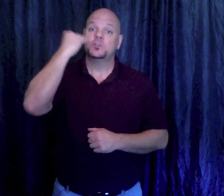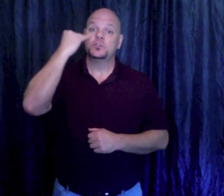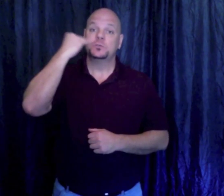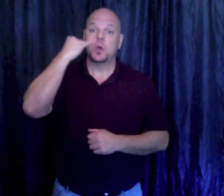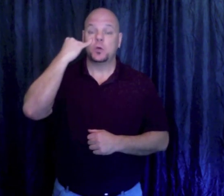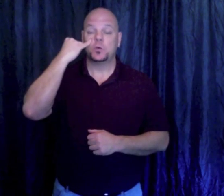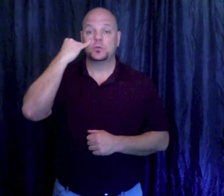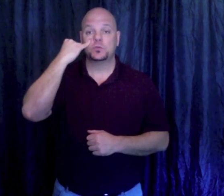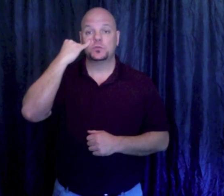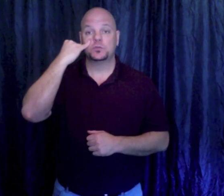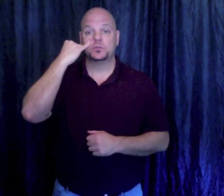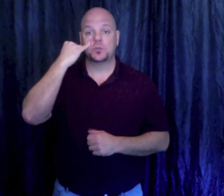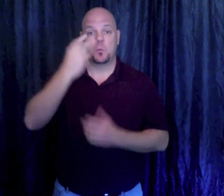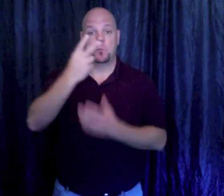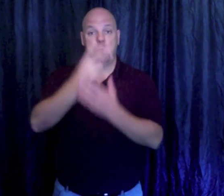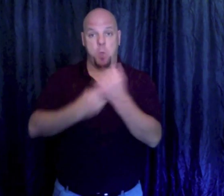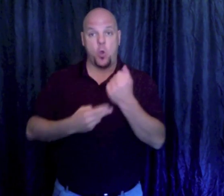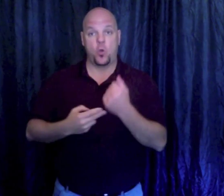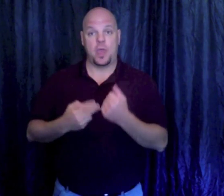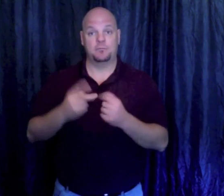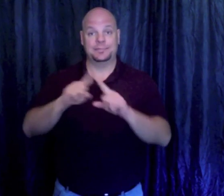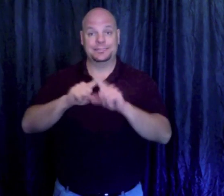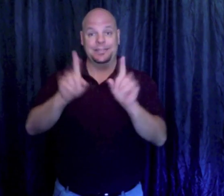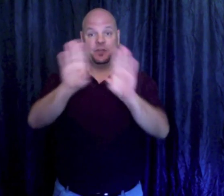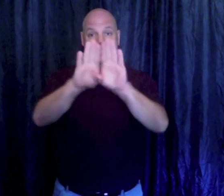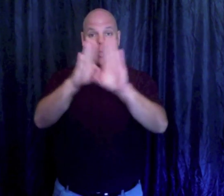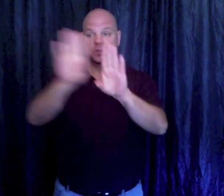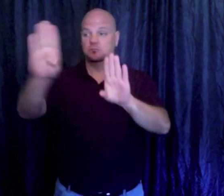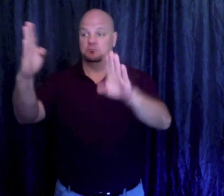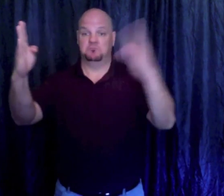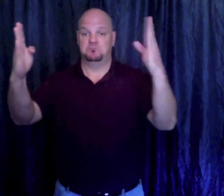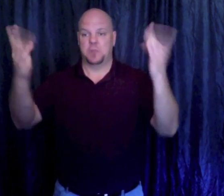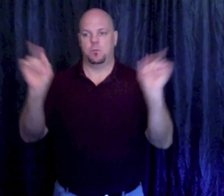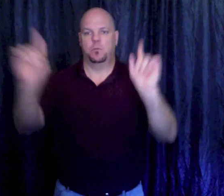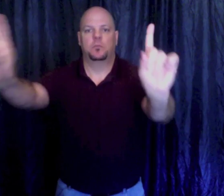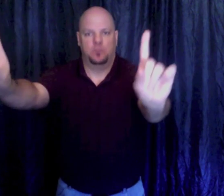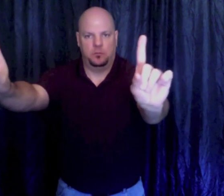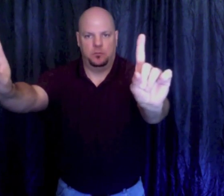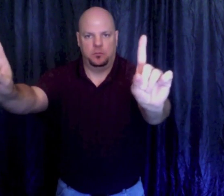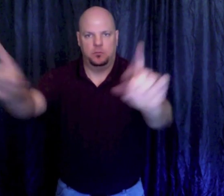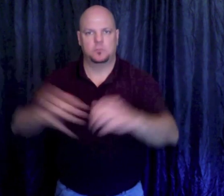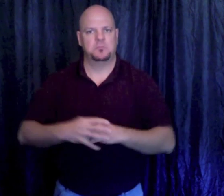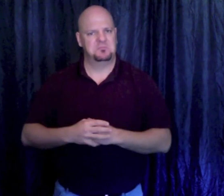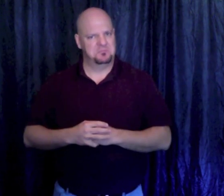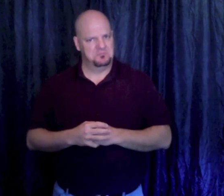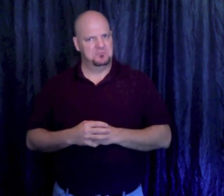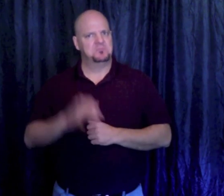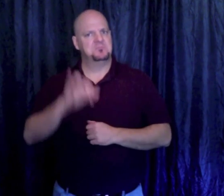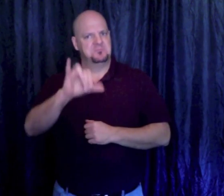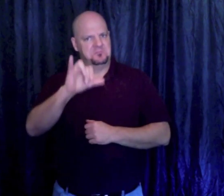if they walk in at the same time, but they go through separate doors? What's the perception from the